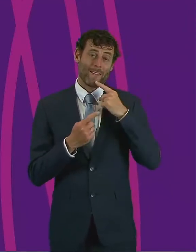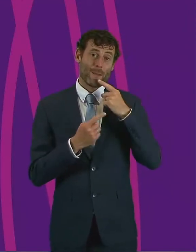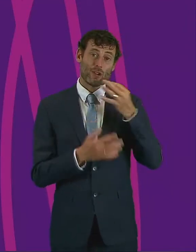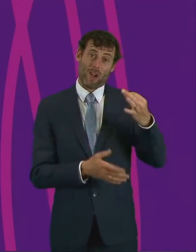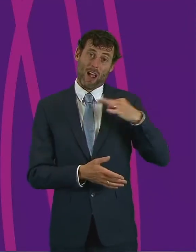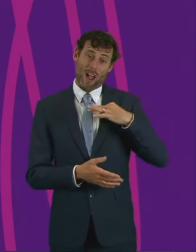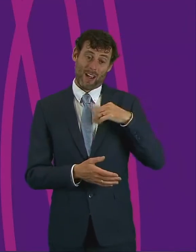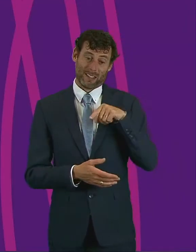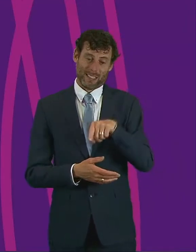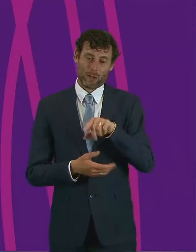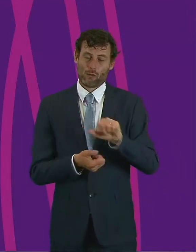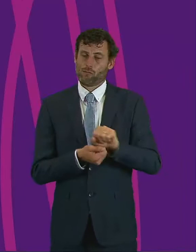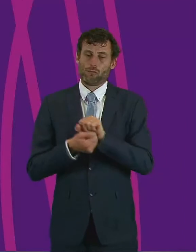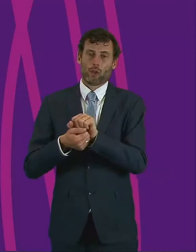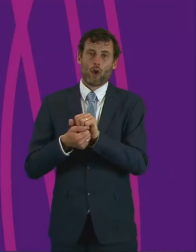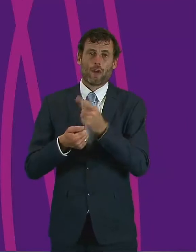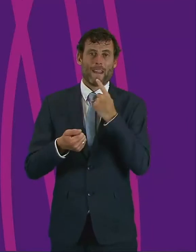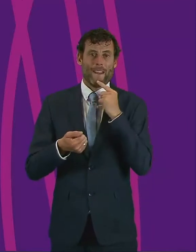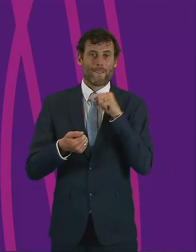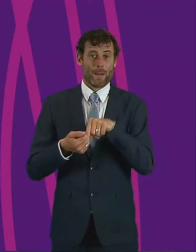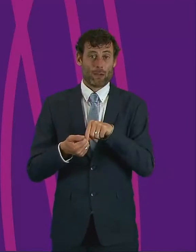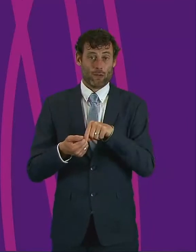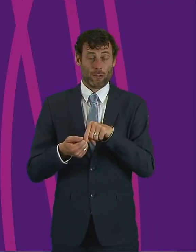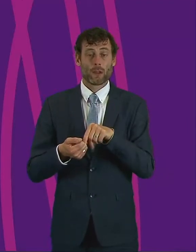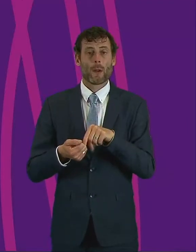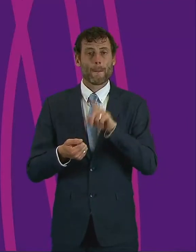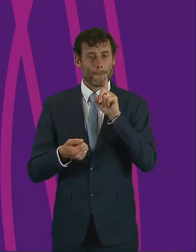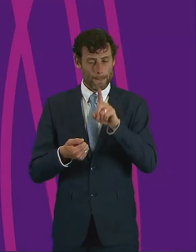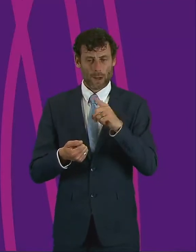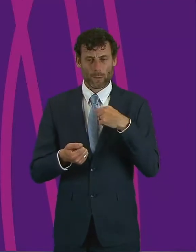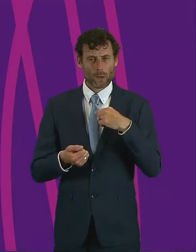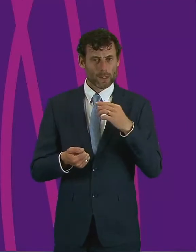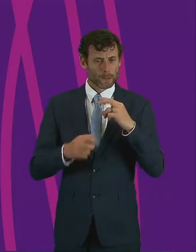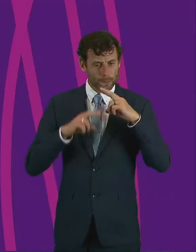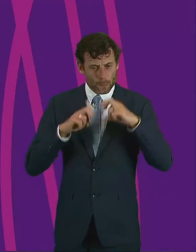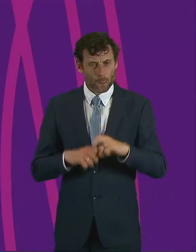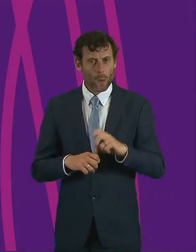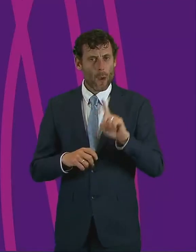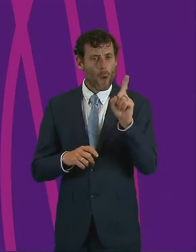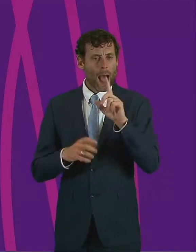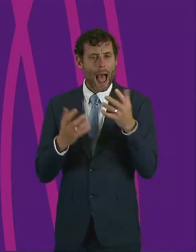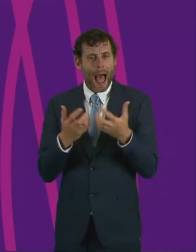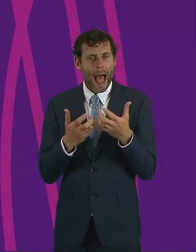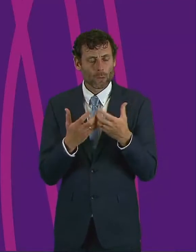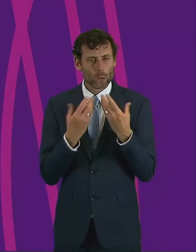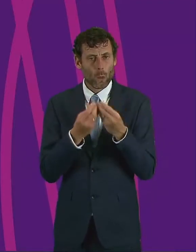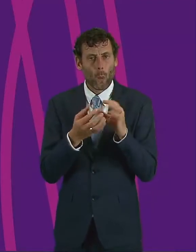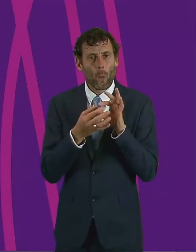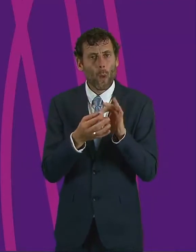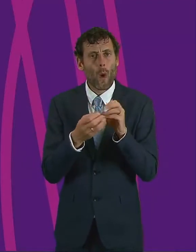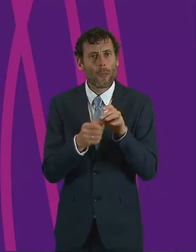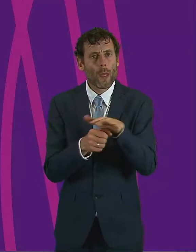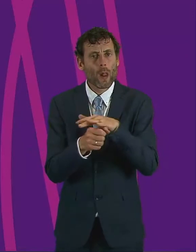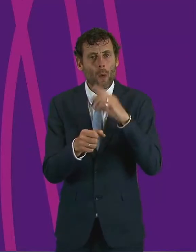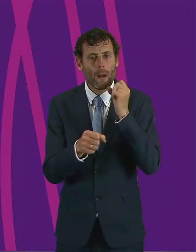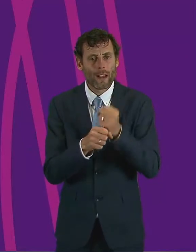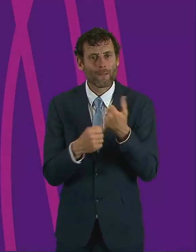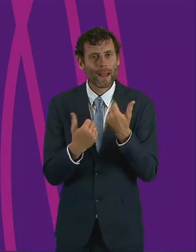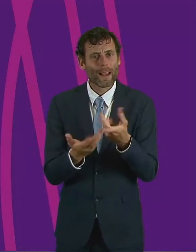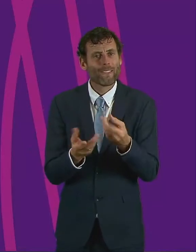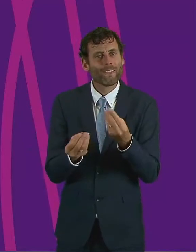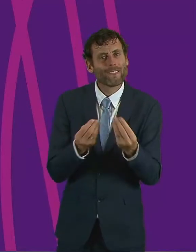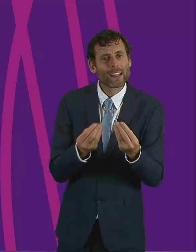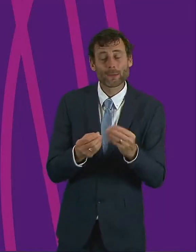I speak regularly to Gail McGregor on what those flexibilities would be. In terms of the UK Government's announcement last week, a further £500 million